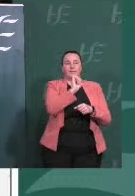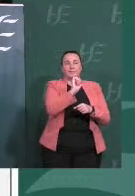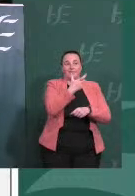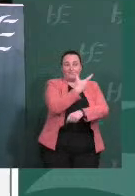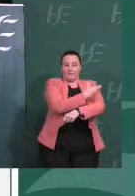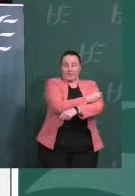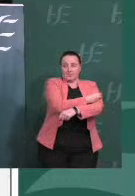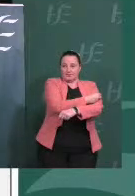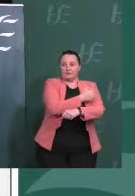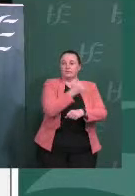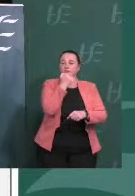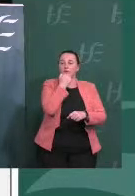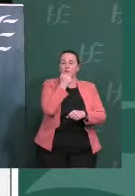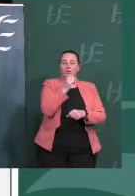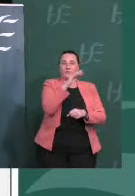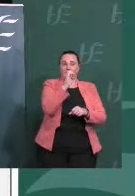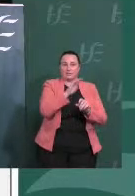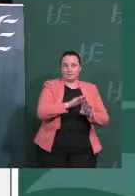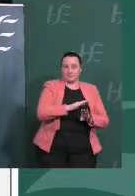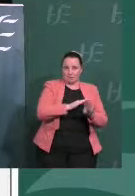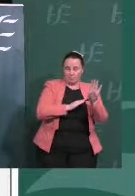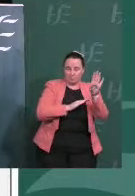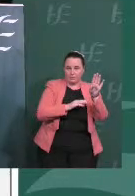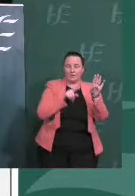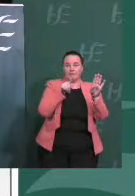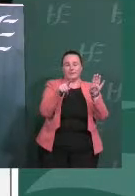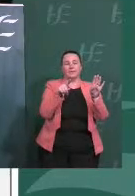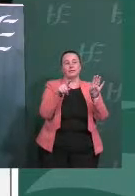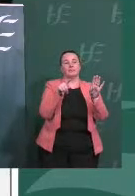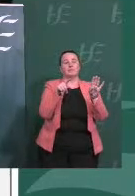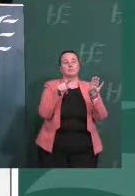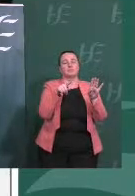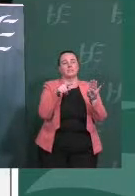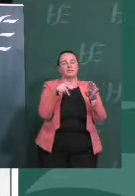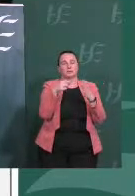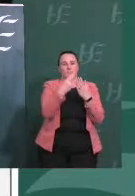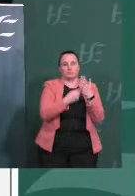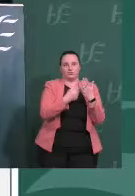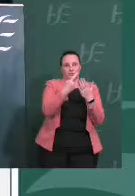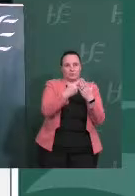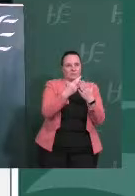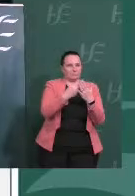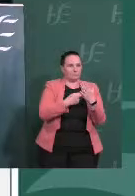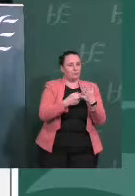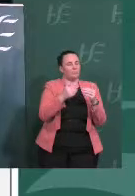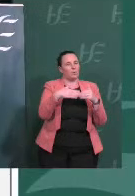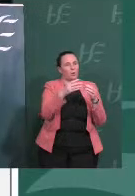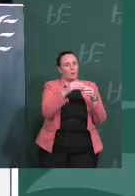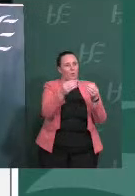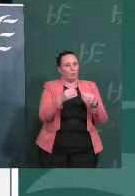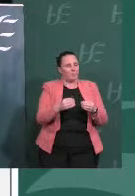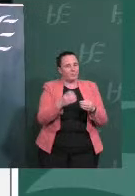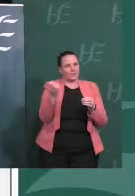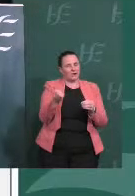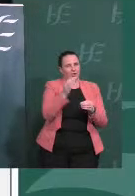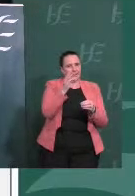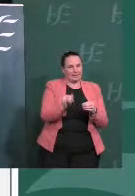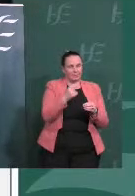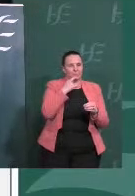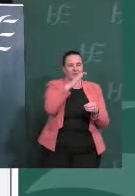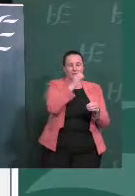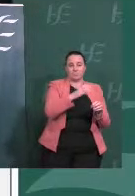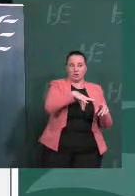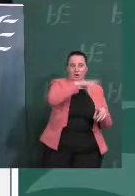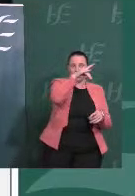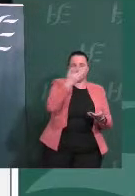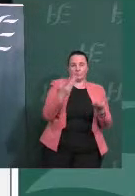Florida, big rise in cases. They eased the restrictions, perhaps too early as interpretation. In early May, when their cases were higher than New